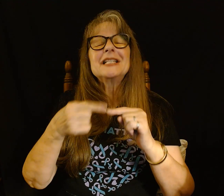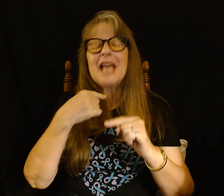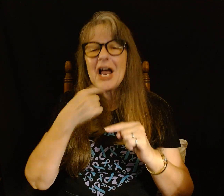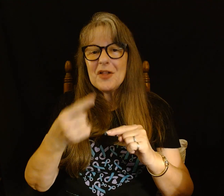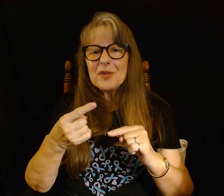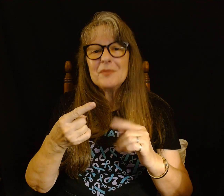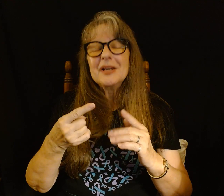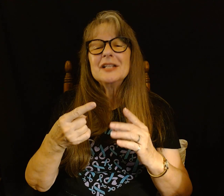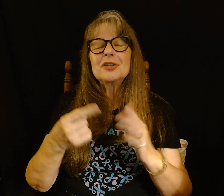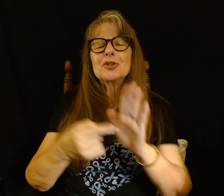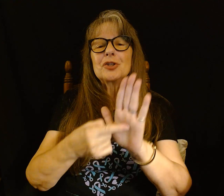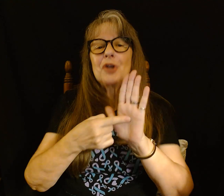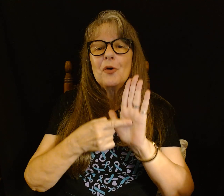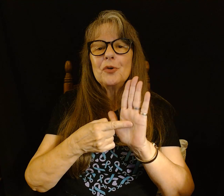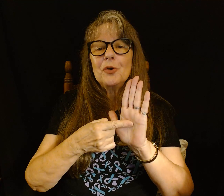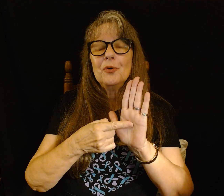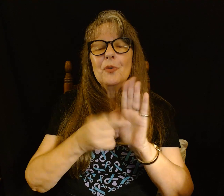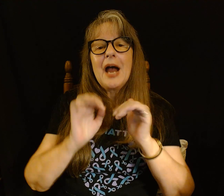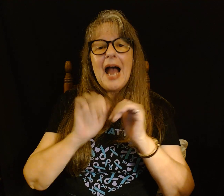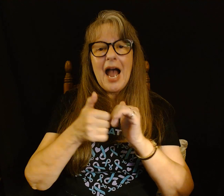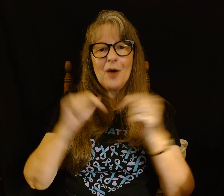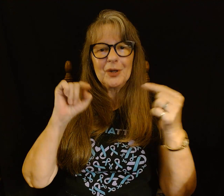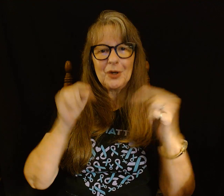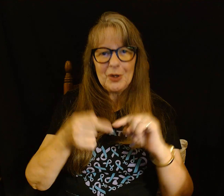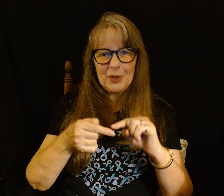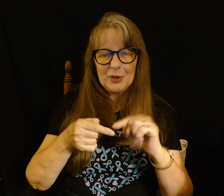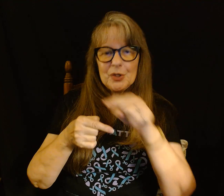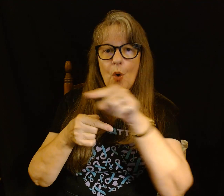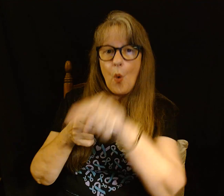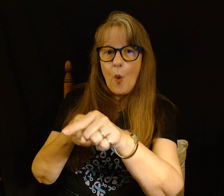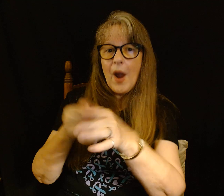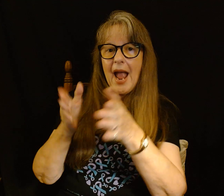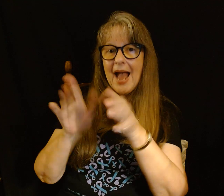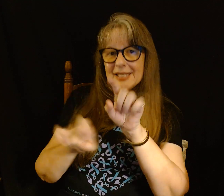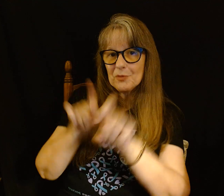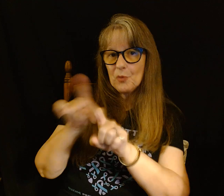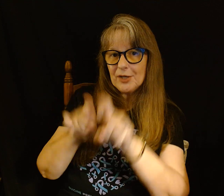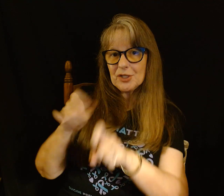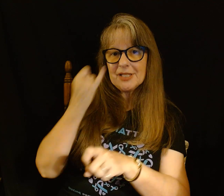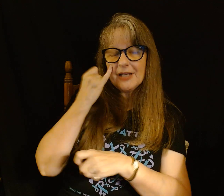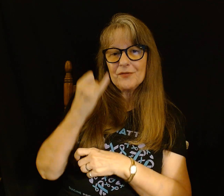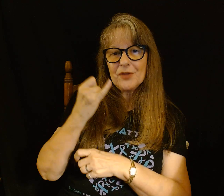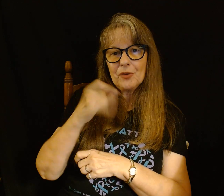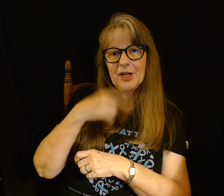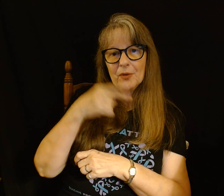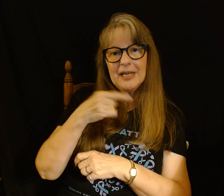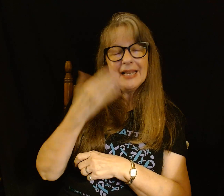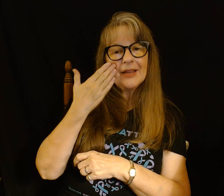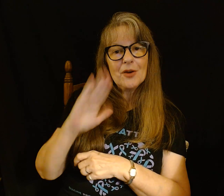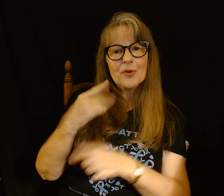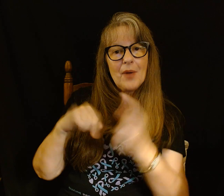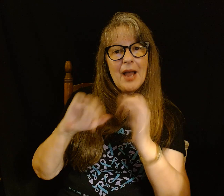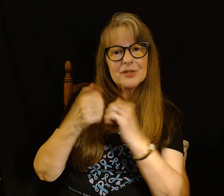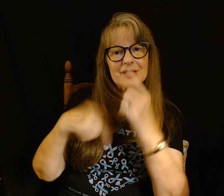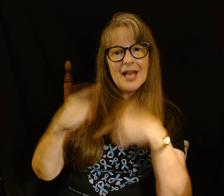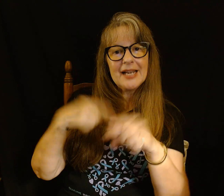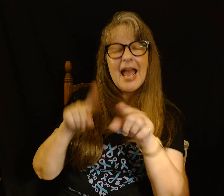tell them to show you how it hurts, or ask them questions. If they're hearing and they don't know how to sign, ask